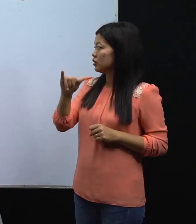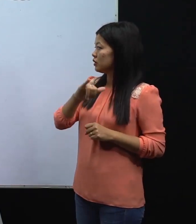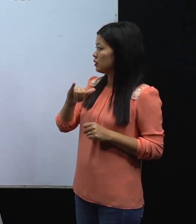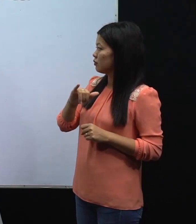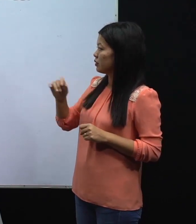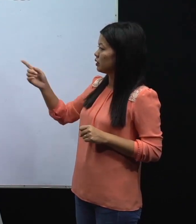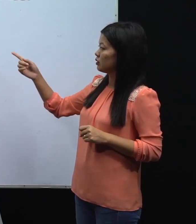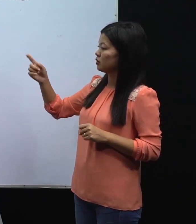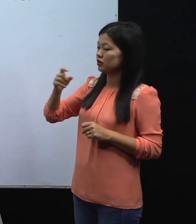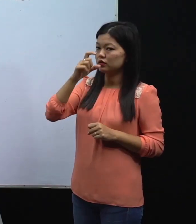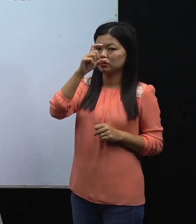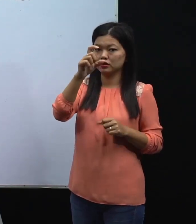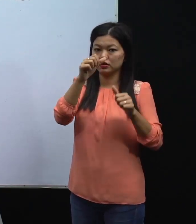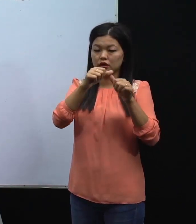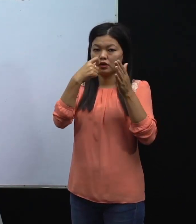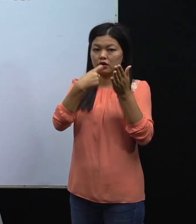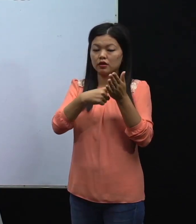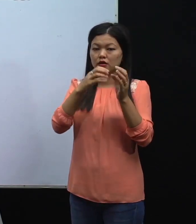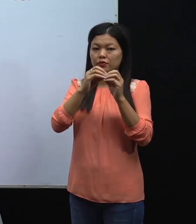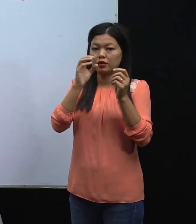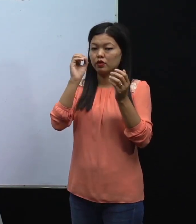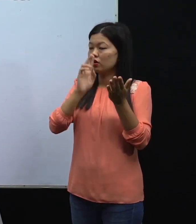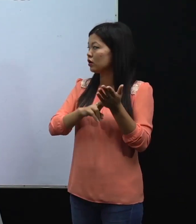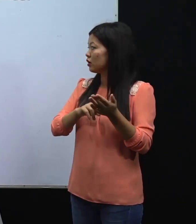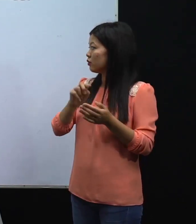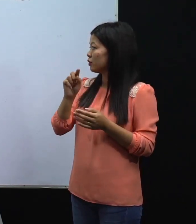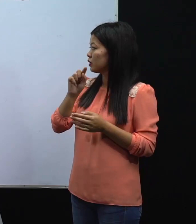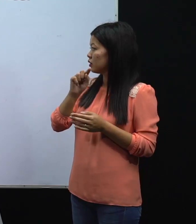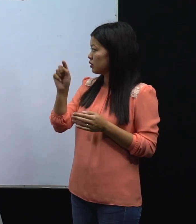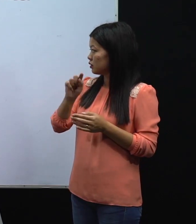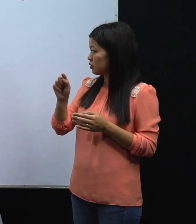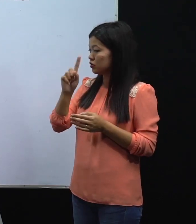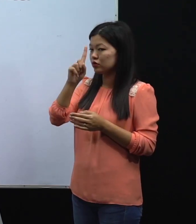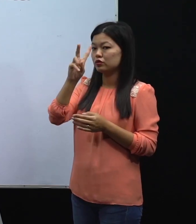Clear? We use this carbon 12 atom. So mass of one atom,